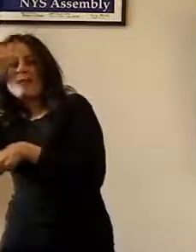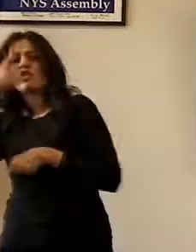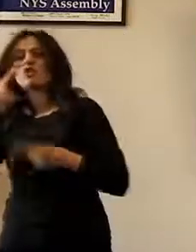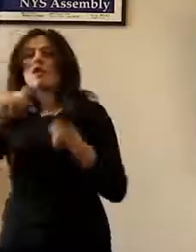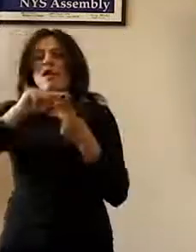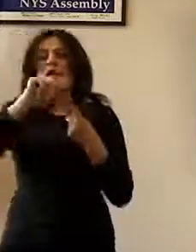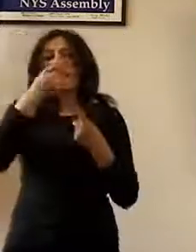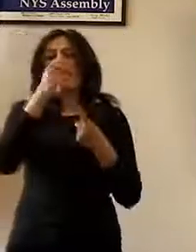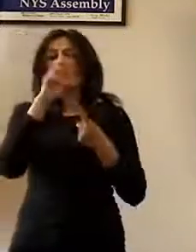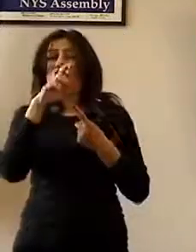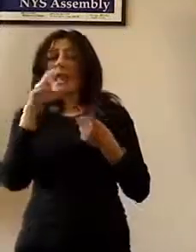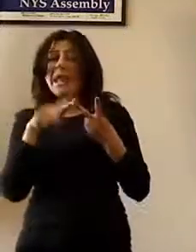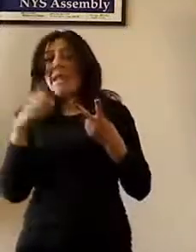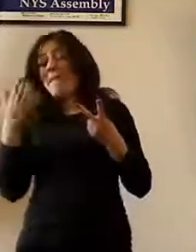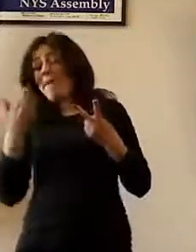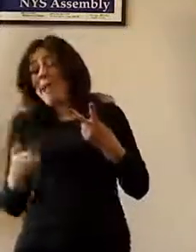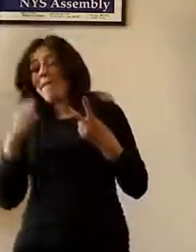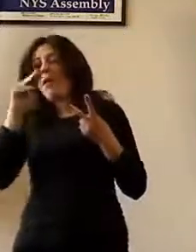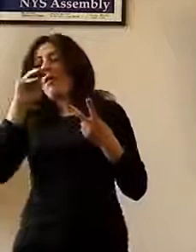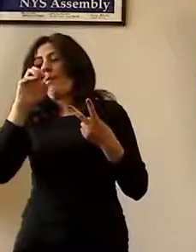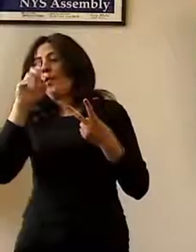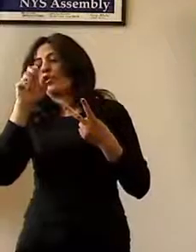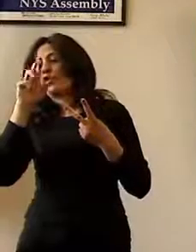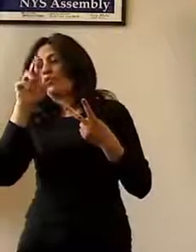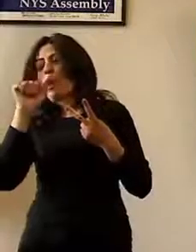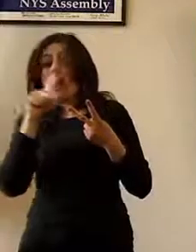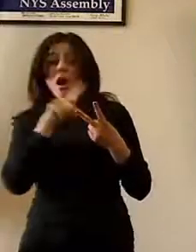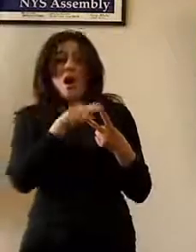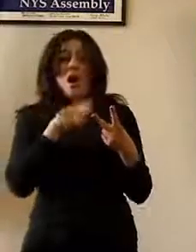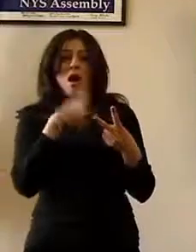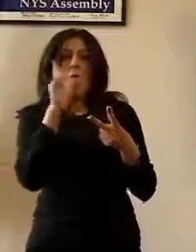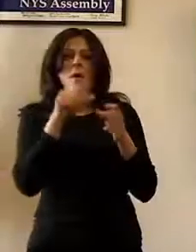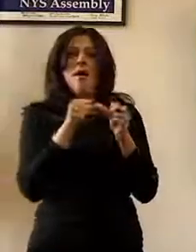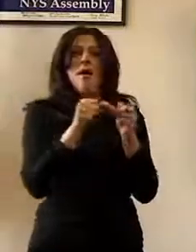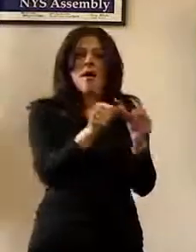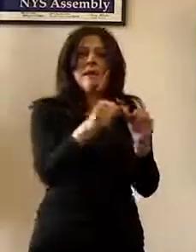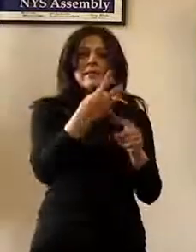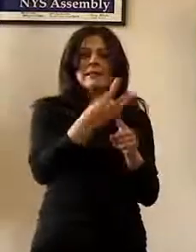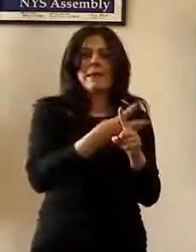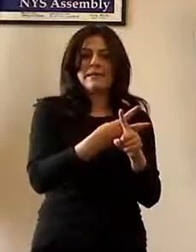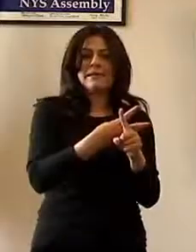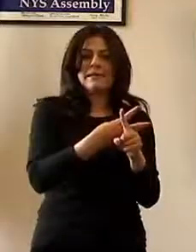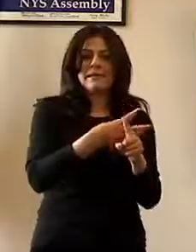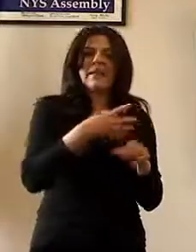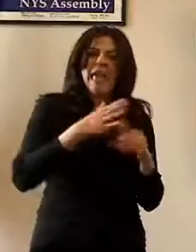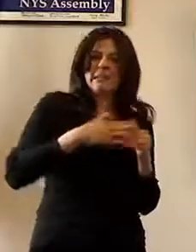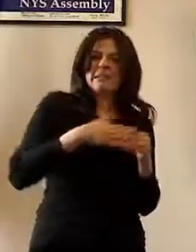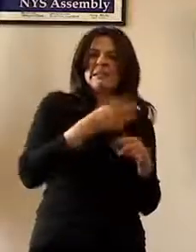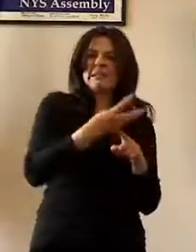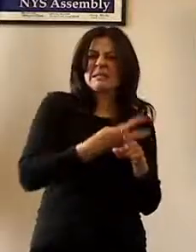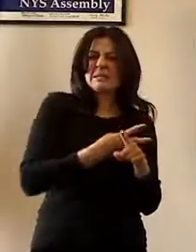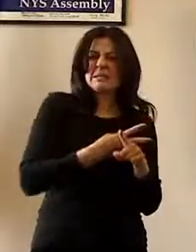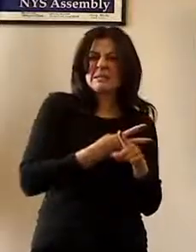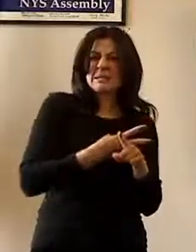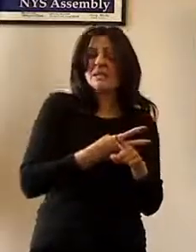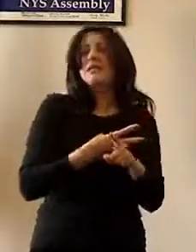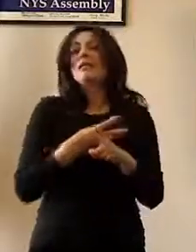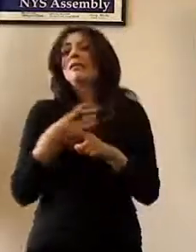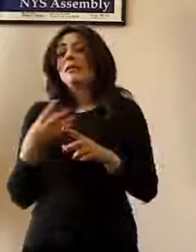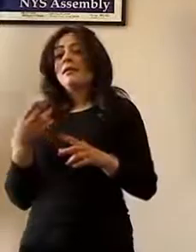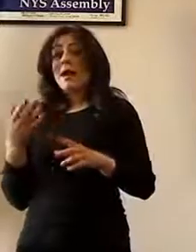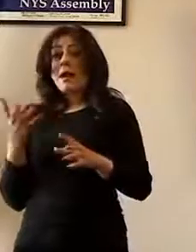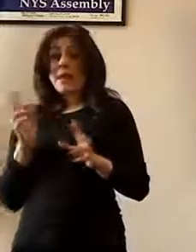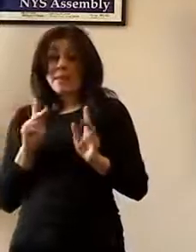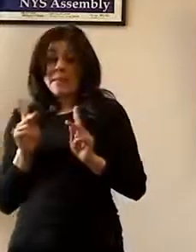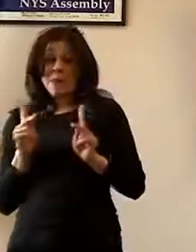the Moderna also last at least 6 months. And so currently there is no guidance in terms